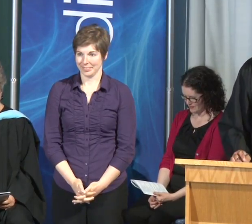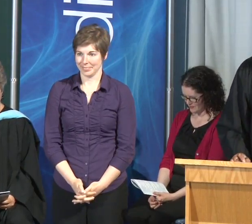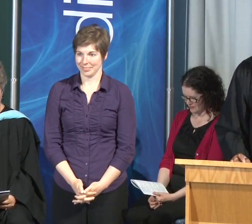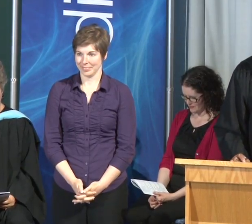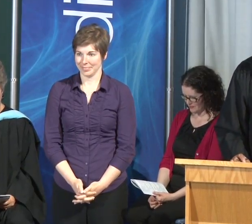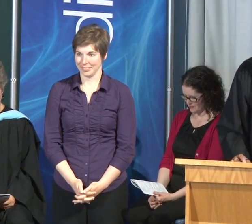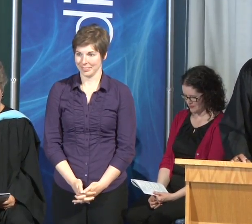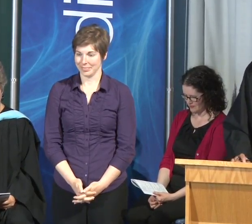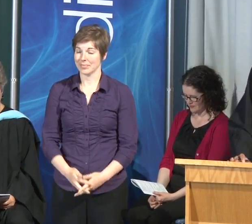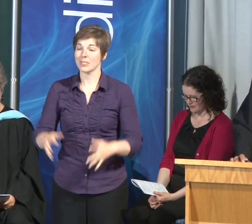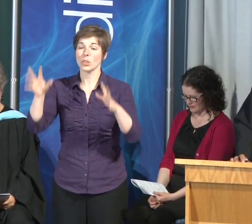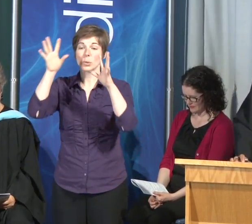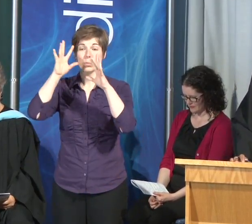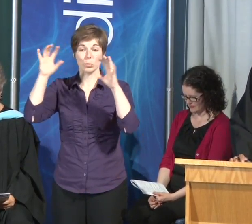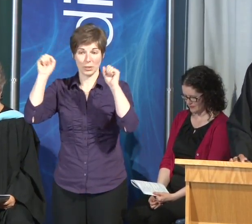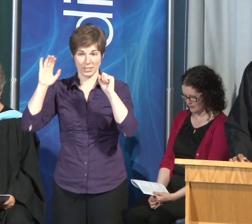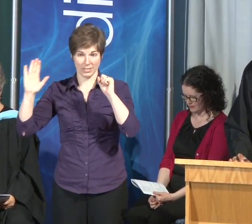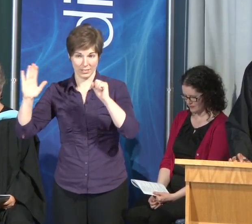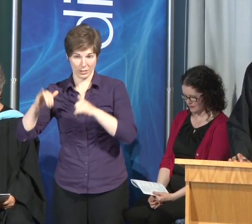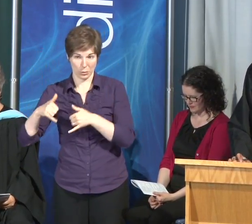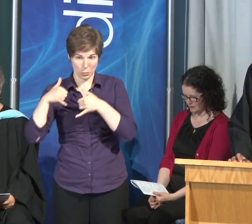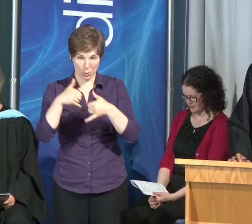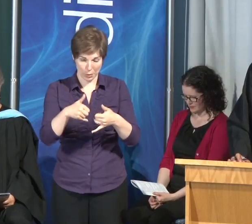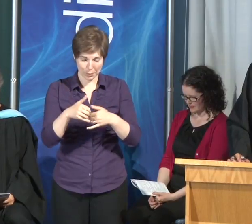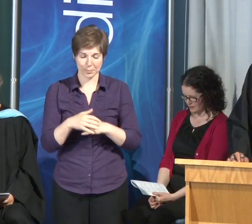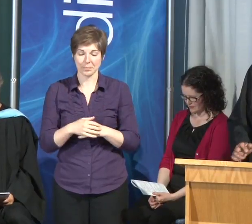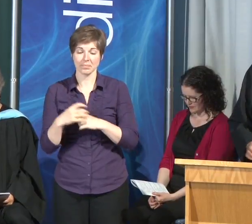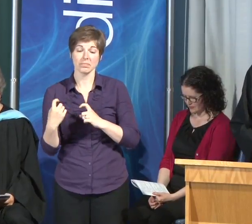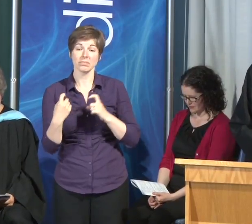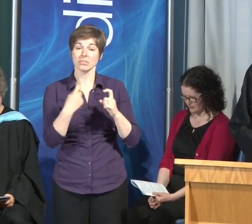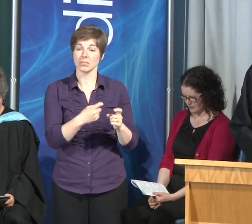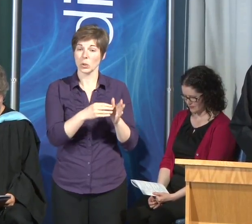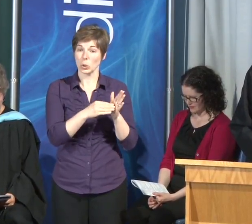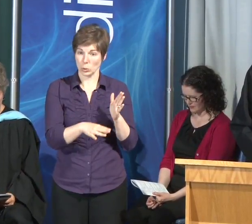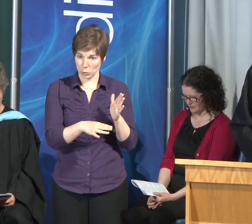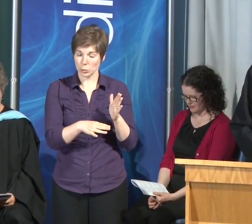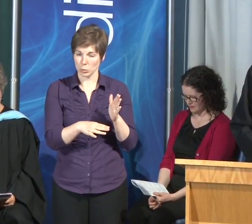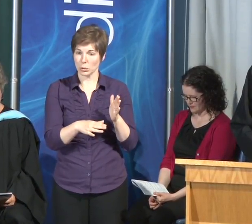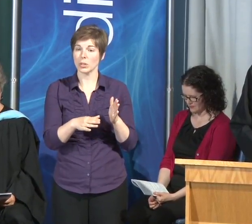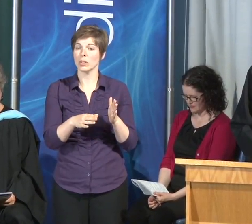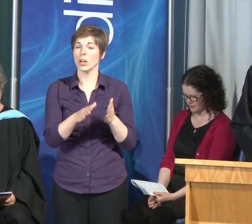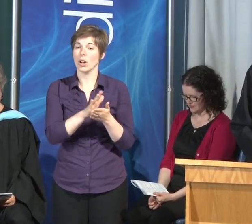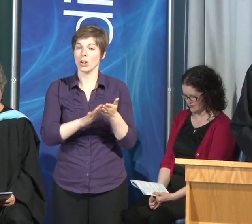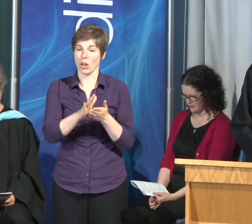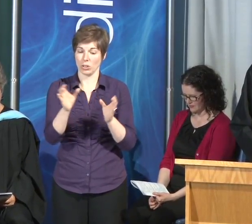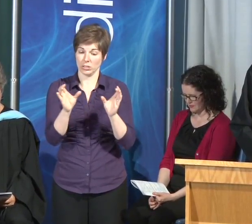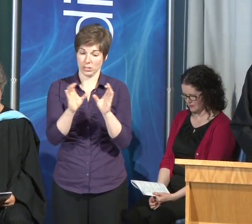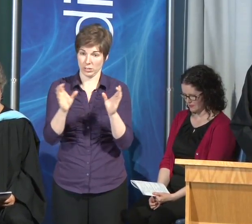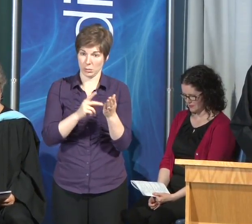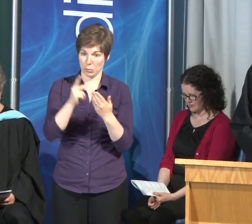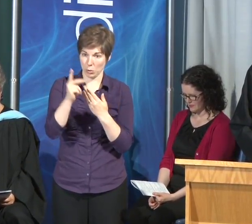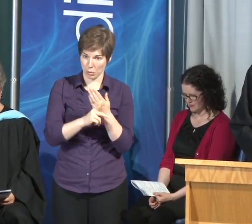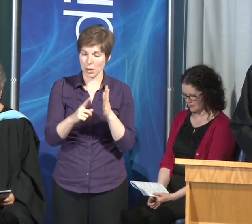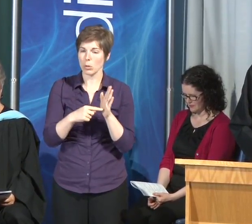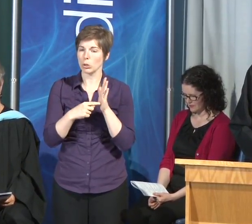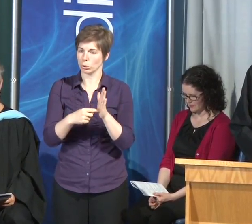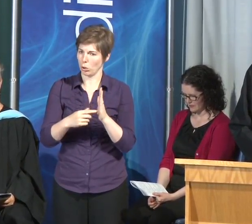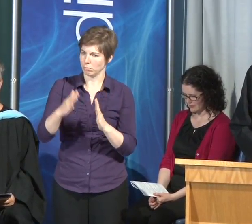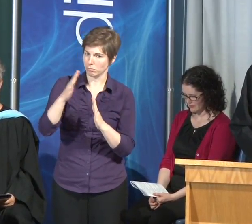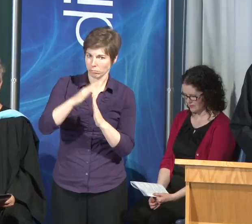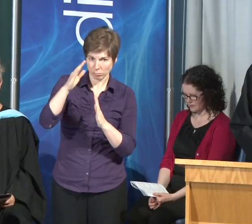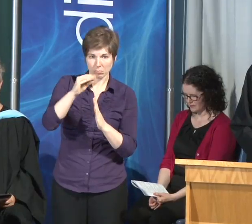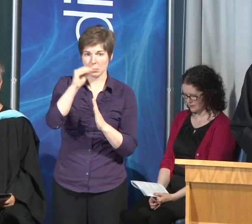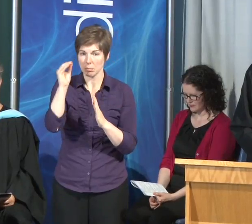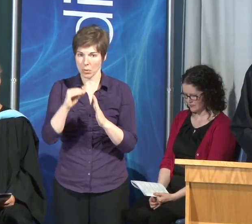The President's Award. This is awarded to a graduating student of a college certificate program who has demonstrated outstanding academic